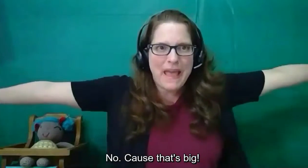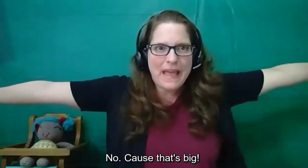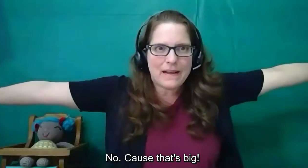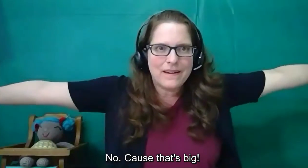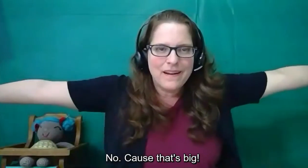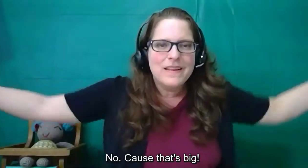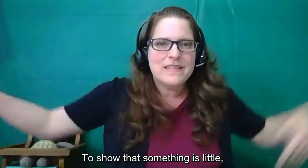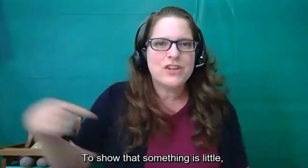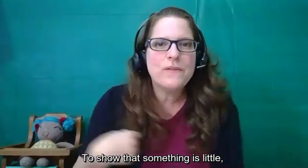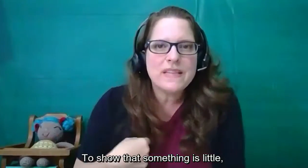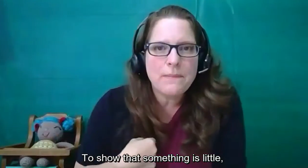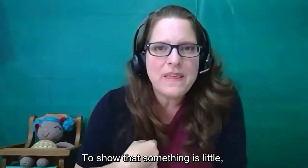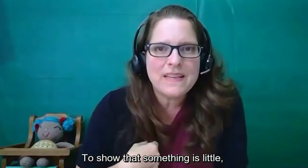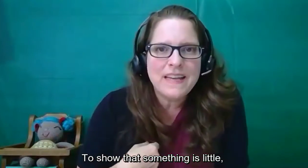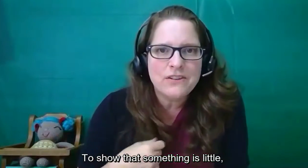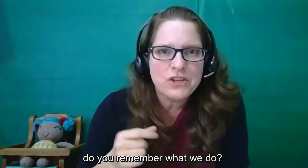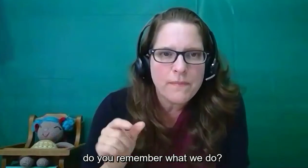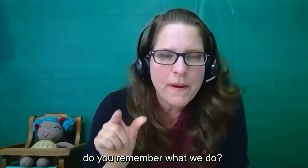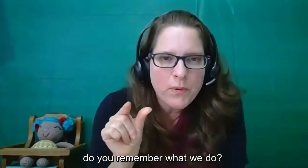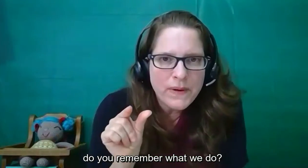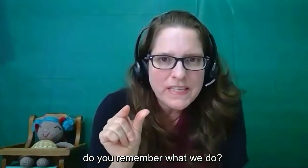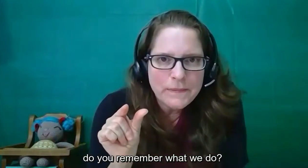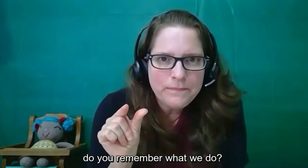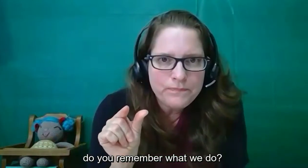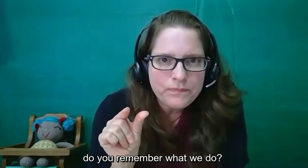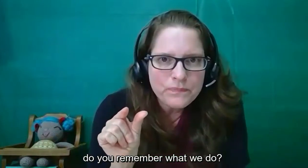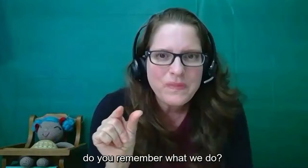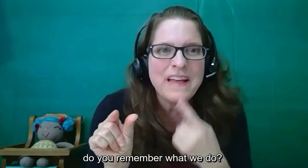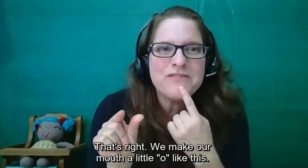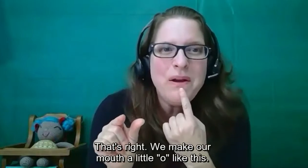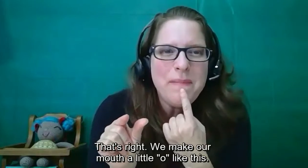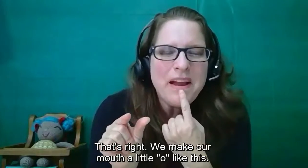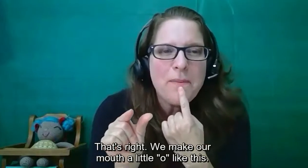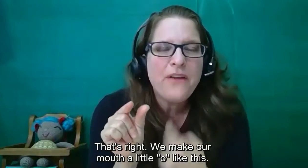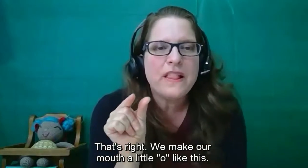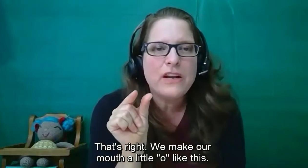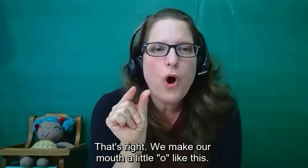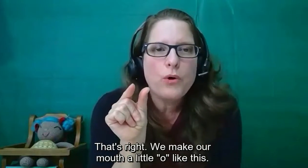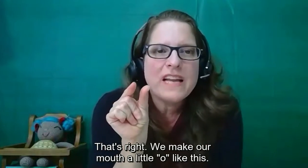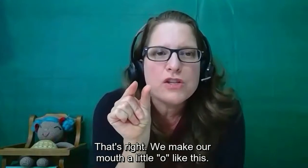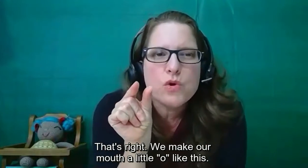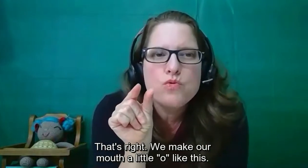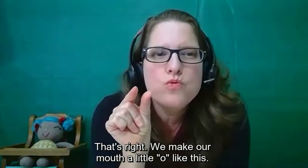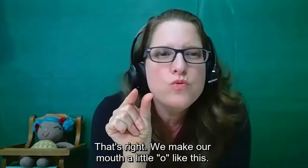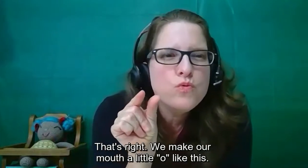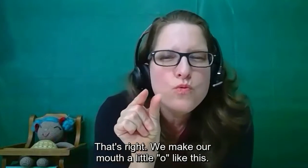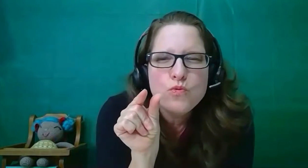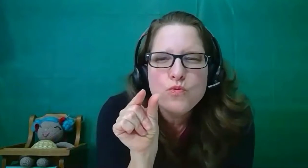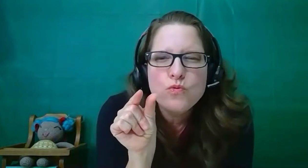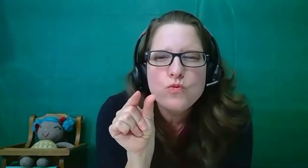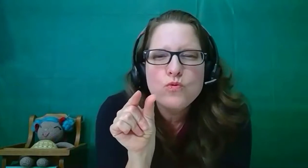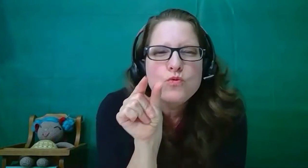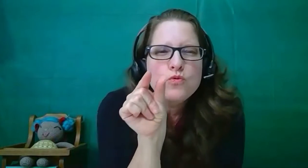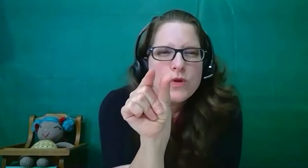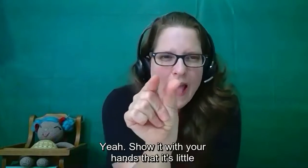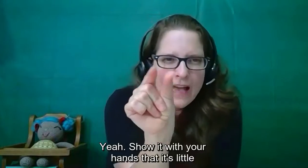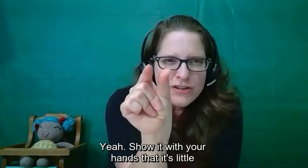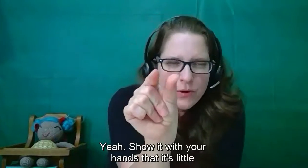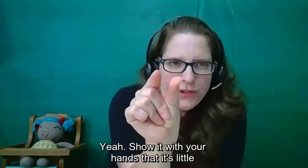big. To show that something is little, do you remember what we do? That's right, we make our mouth a little O like this. Yeah, show it with your